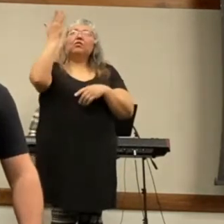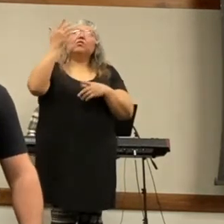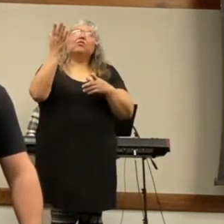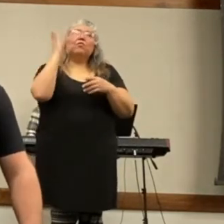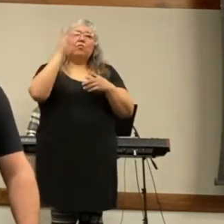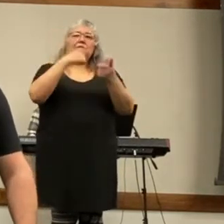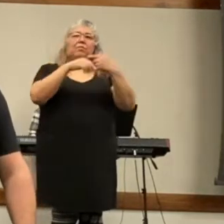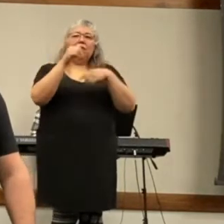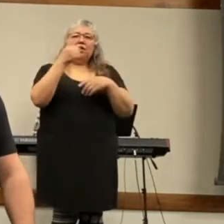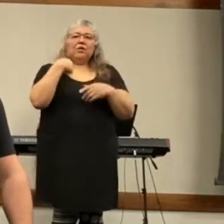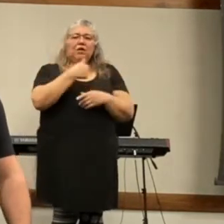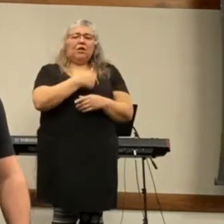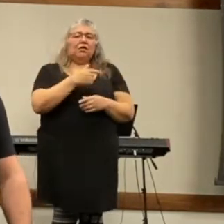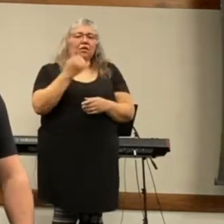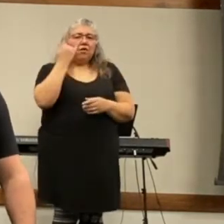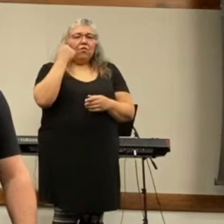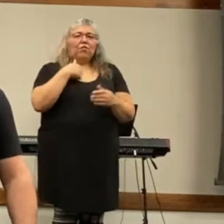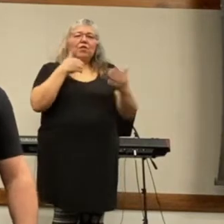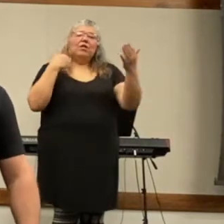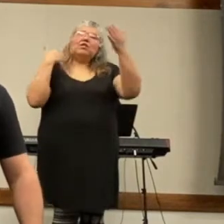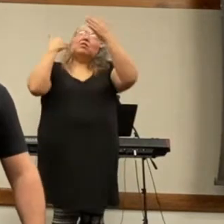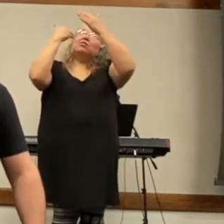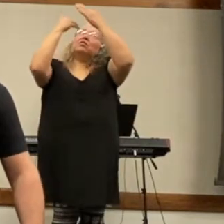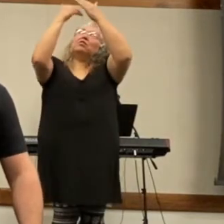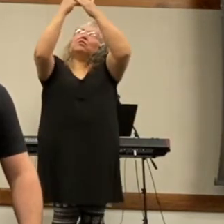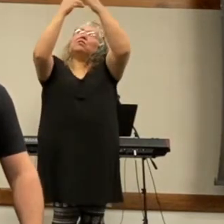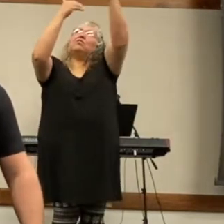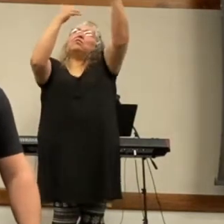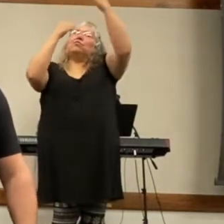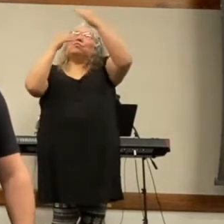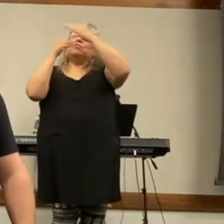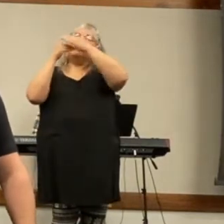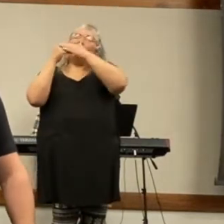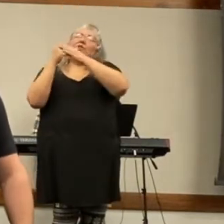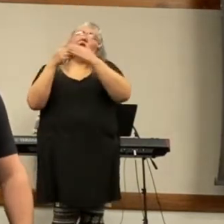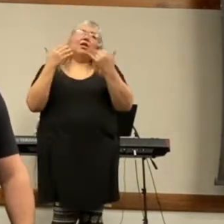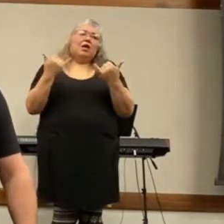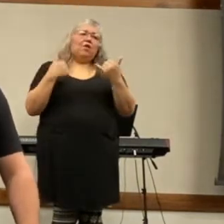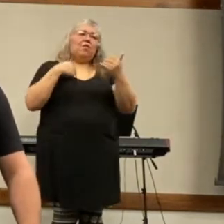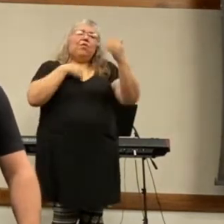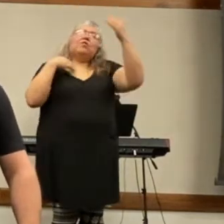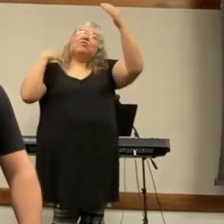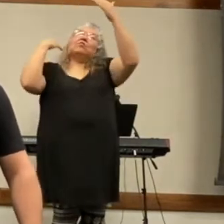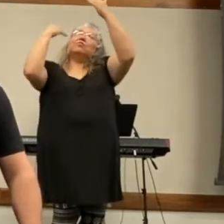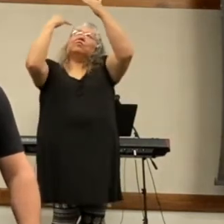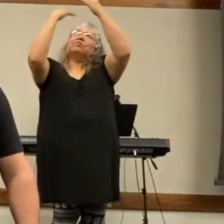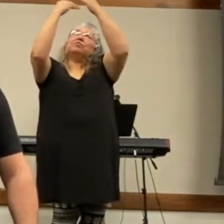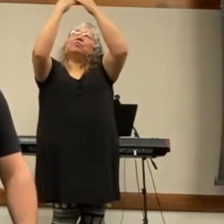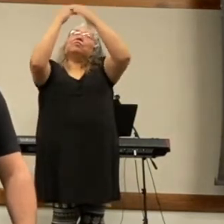us. Father, you said that if we draw near to you, you will draw near to us. Father, we are drawing near to you.